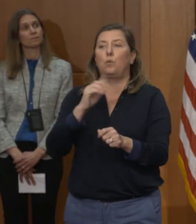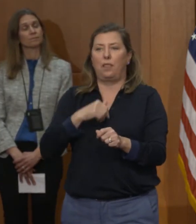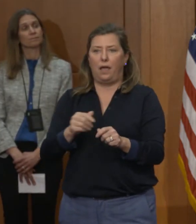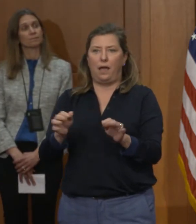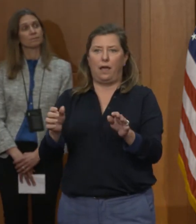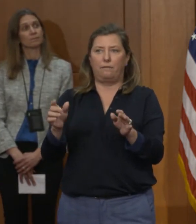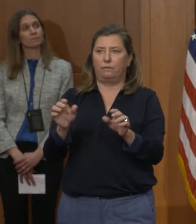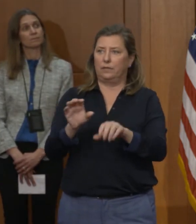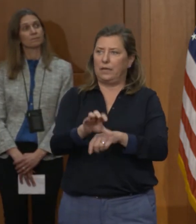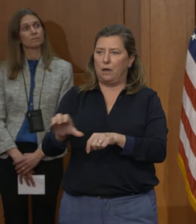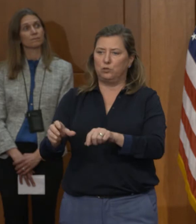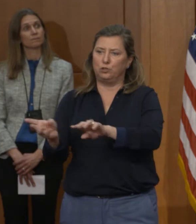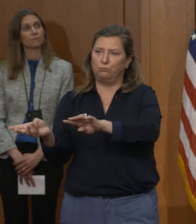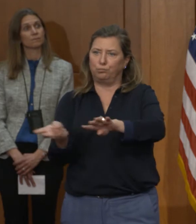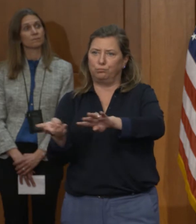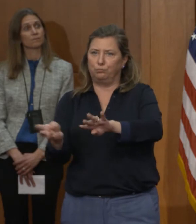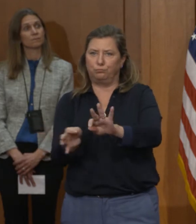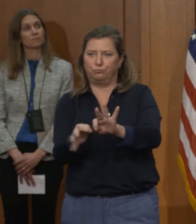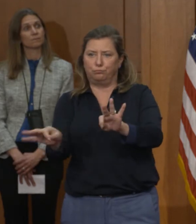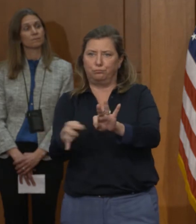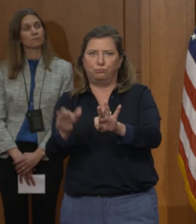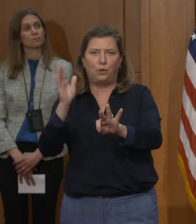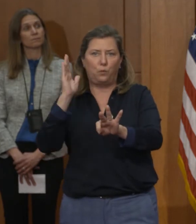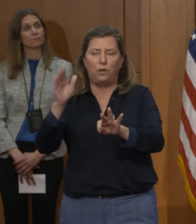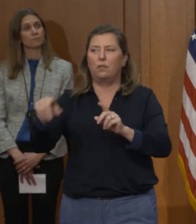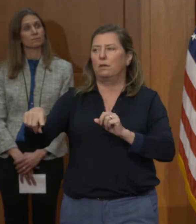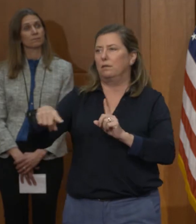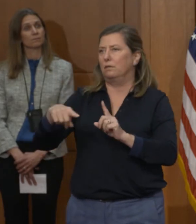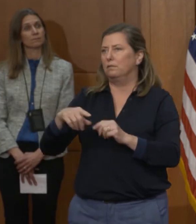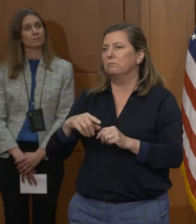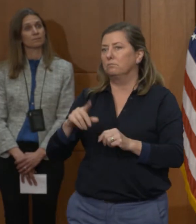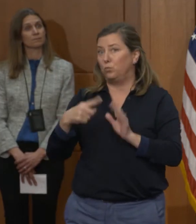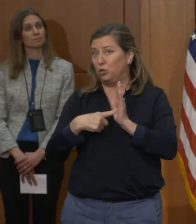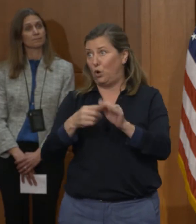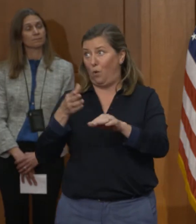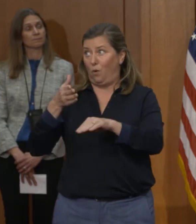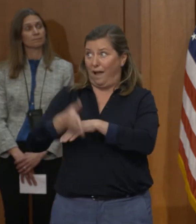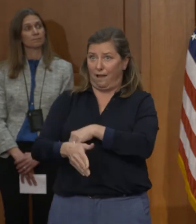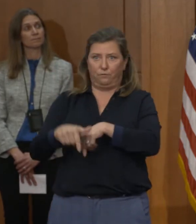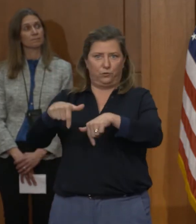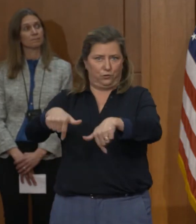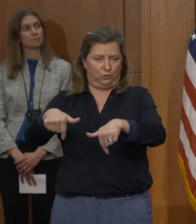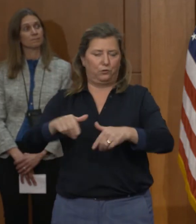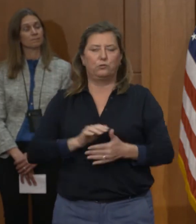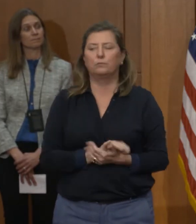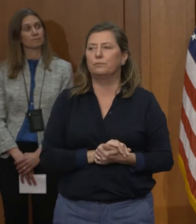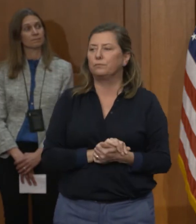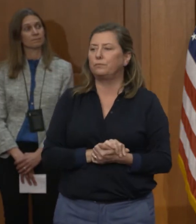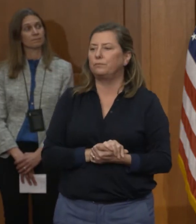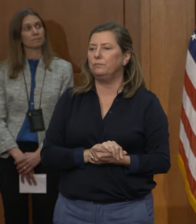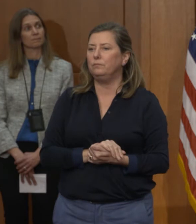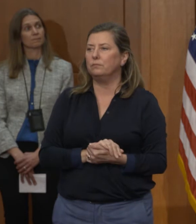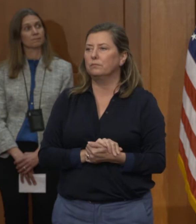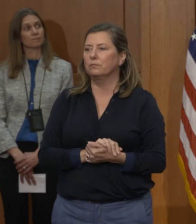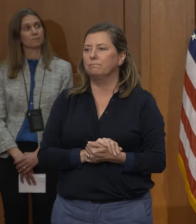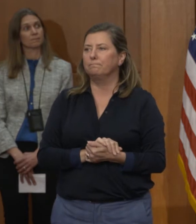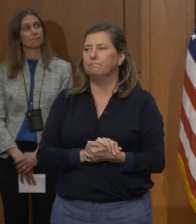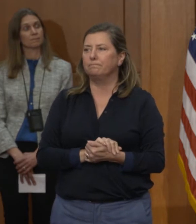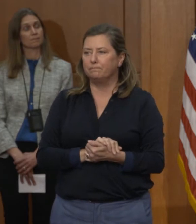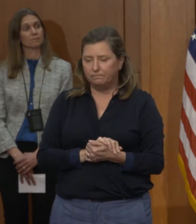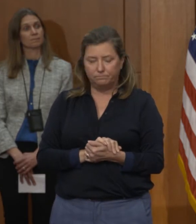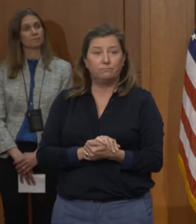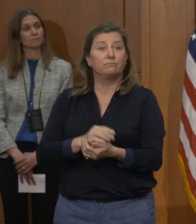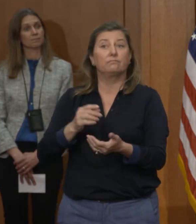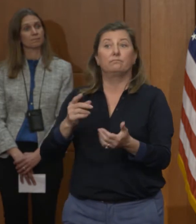these slides in full detail for you after our presentation. First, I want to talk about where we are